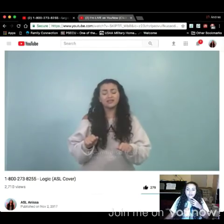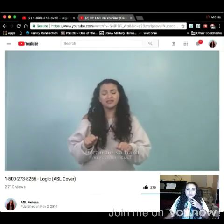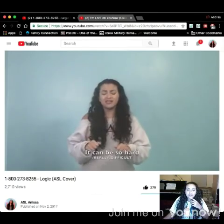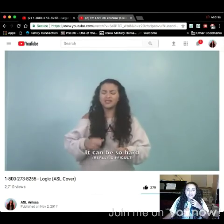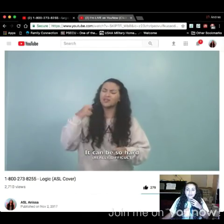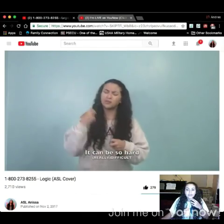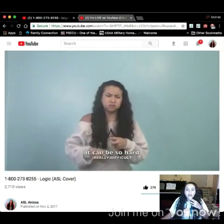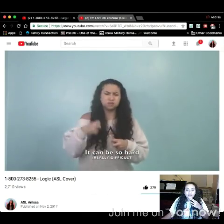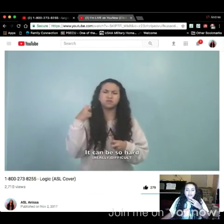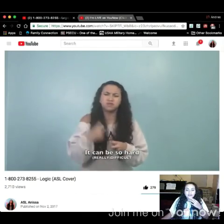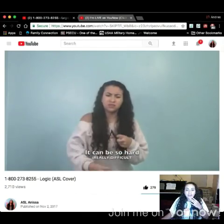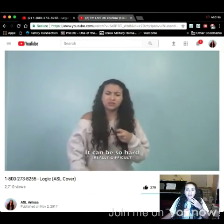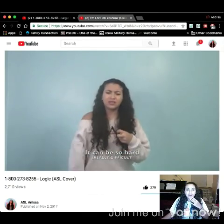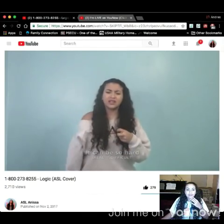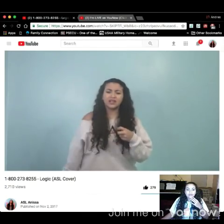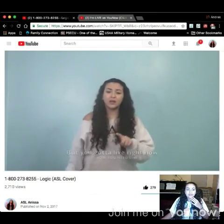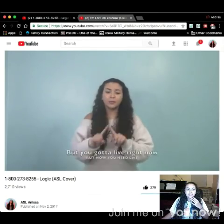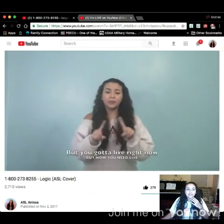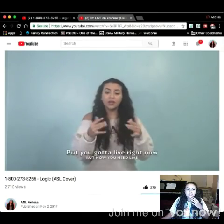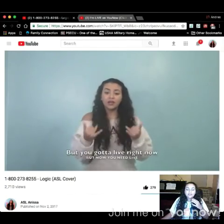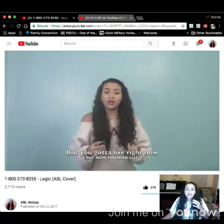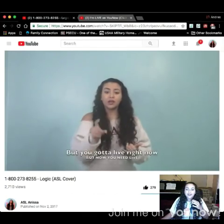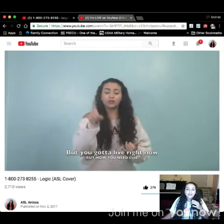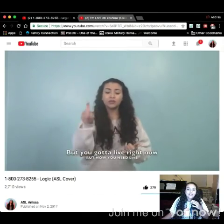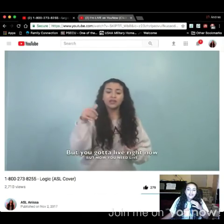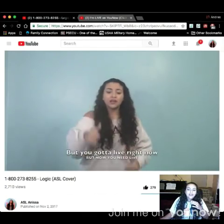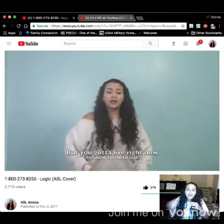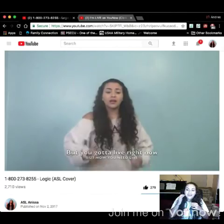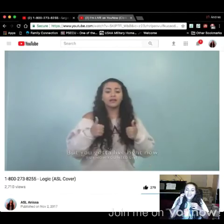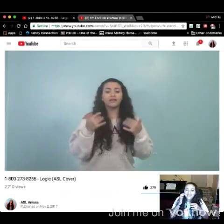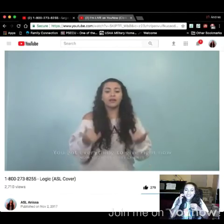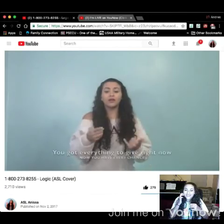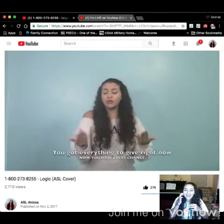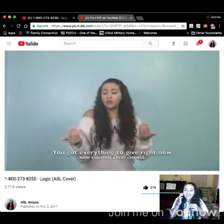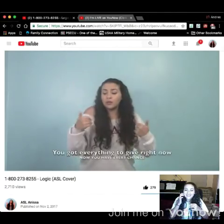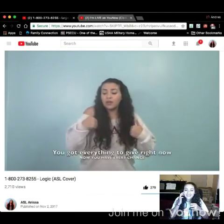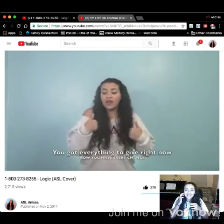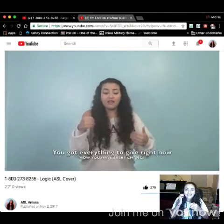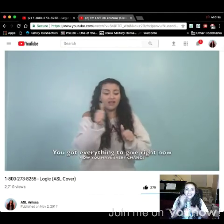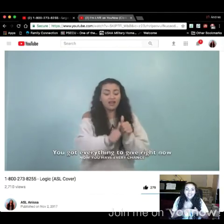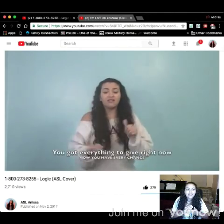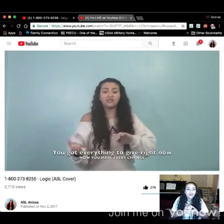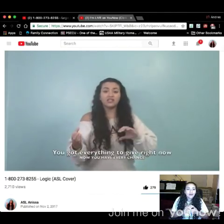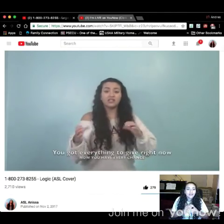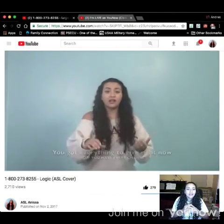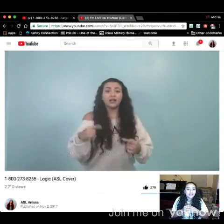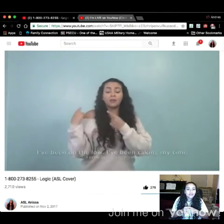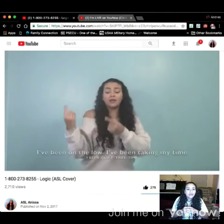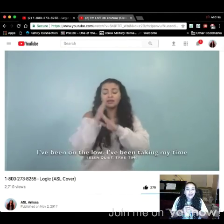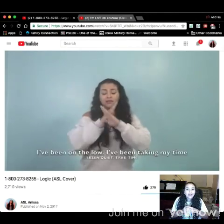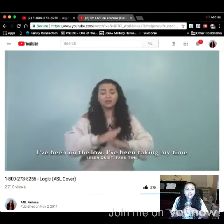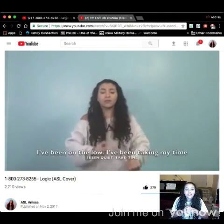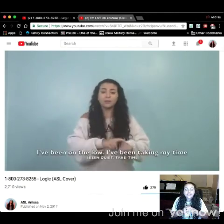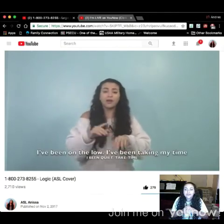I just realized I'm not sure if I have this. I'm distracting you guys, sorry. I'm not sure if I have it set to save on